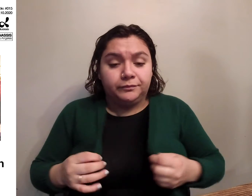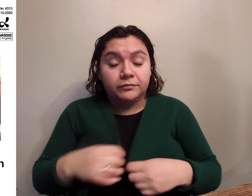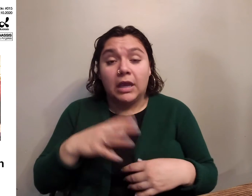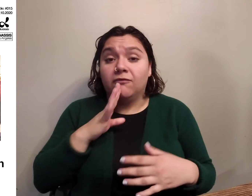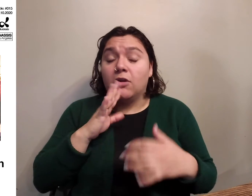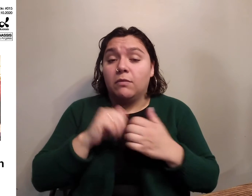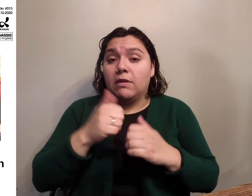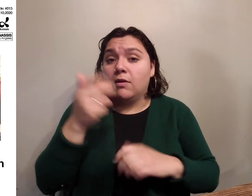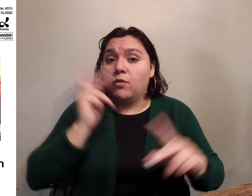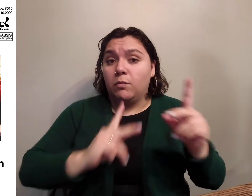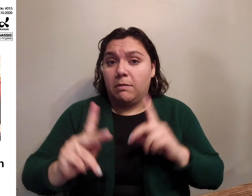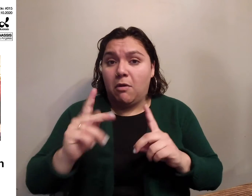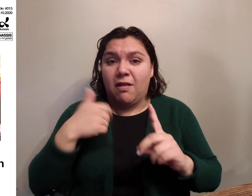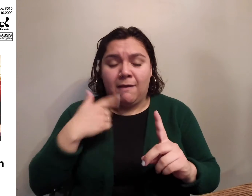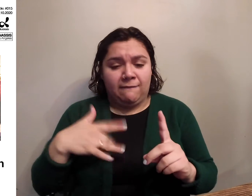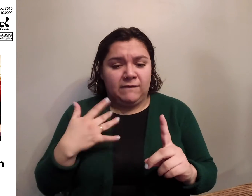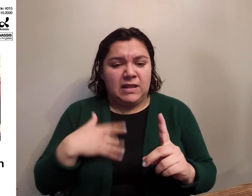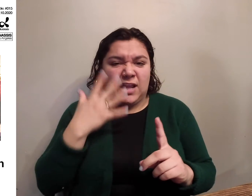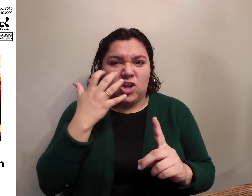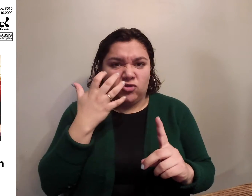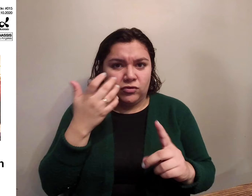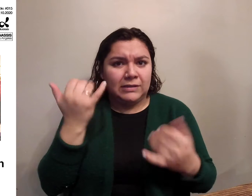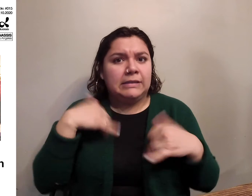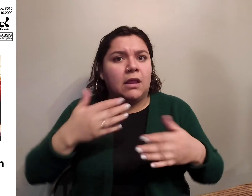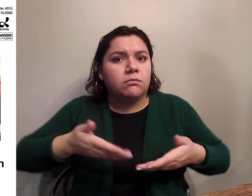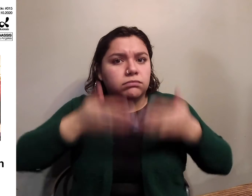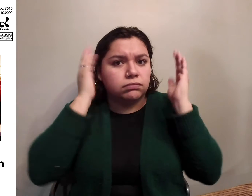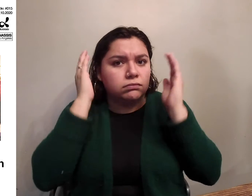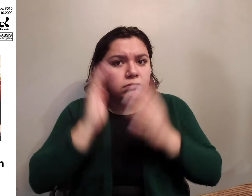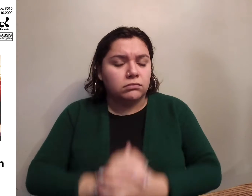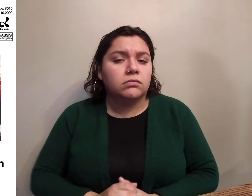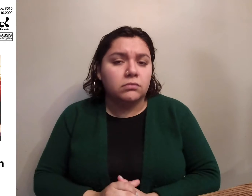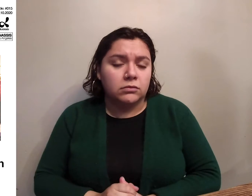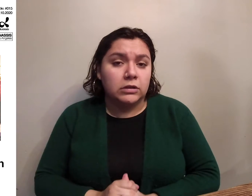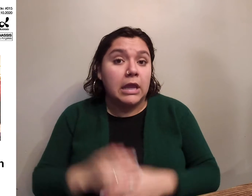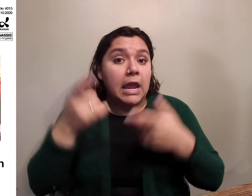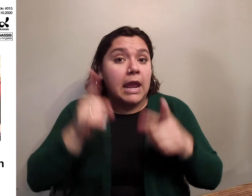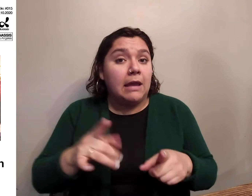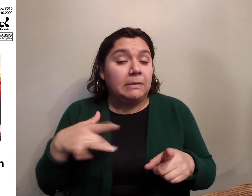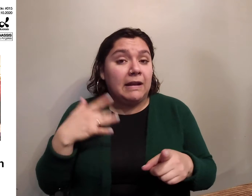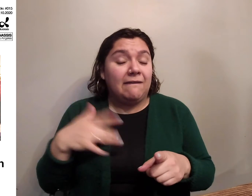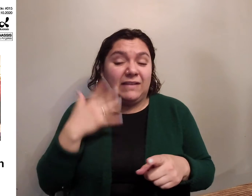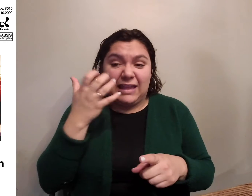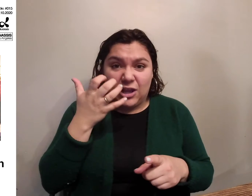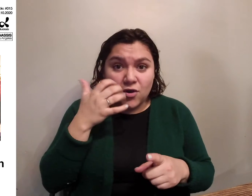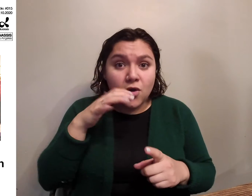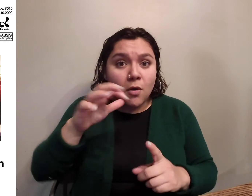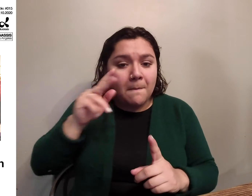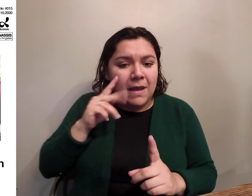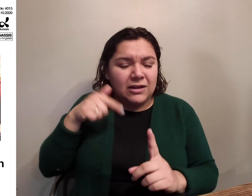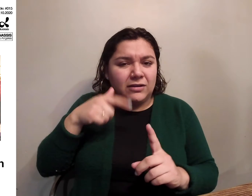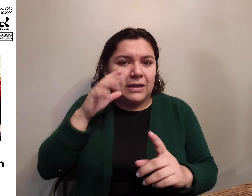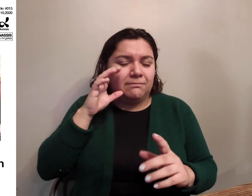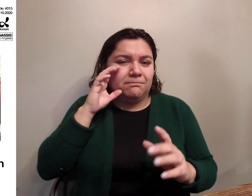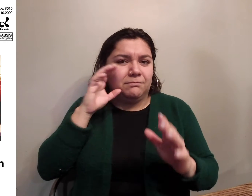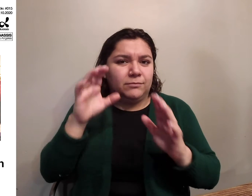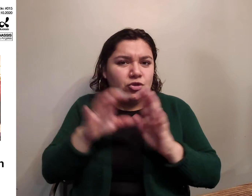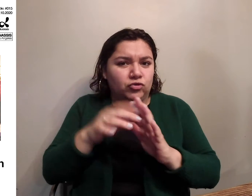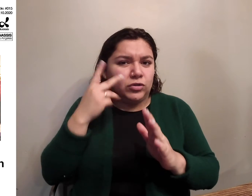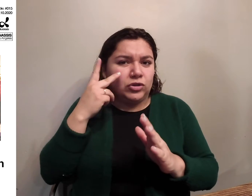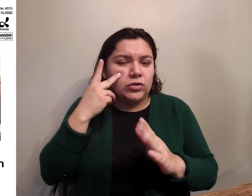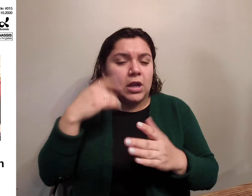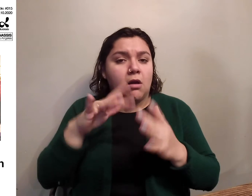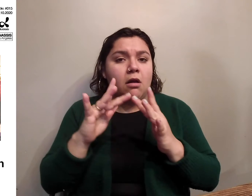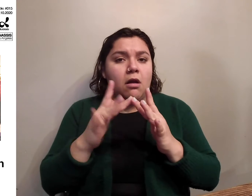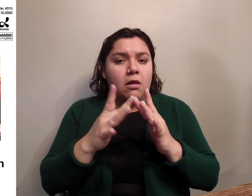and that feeling of anger is overwhelming. And when I feel angry, I go back to a picture I saw on the internet of a